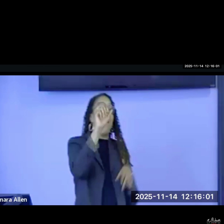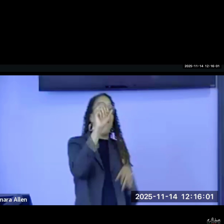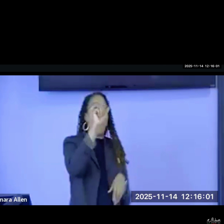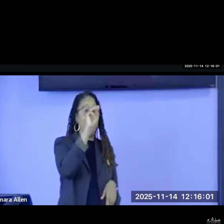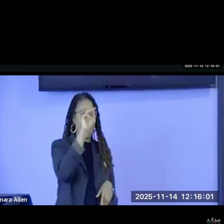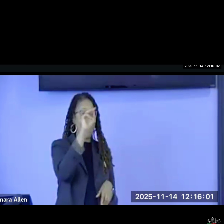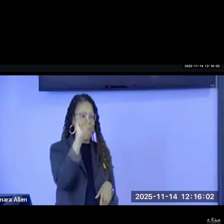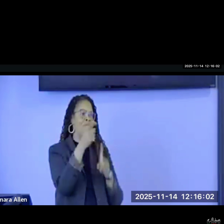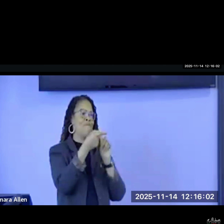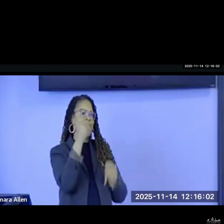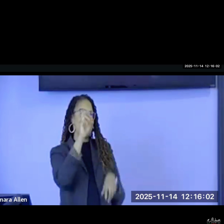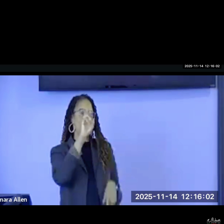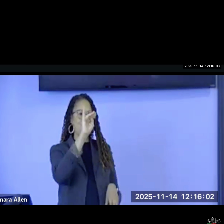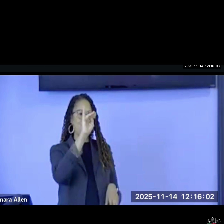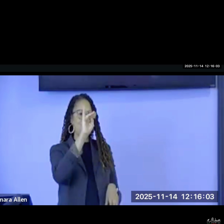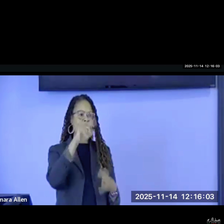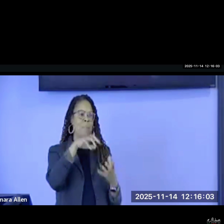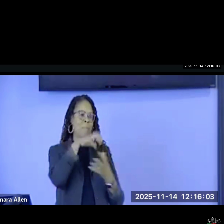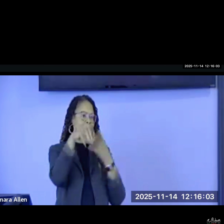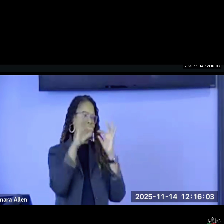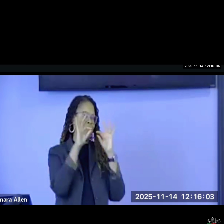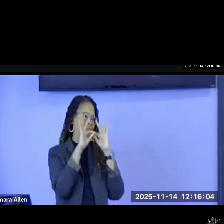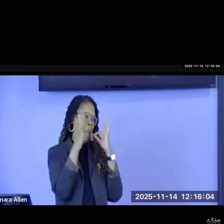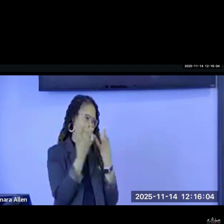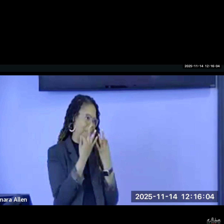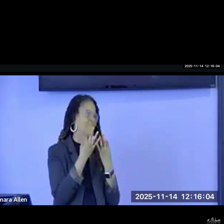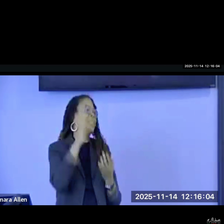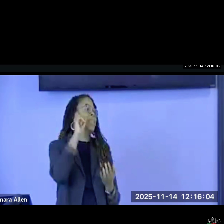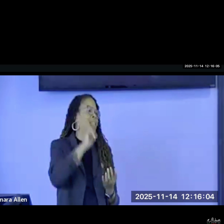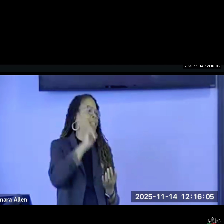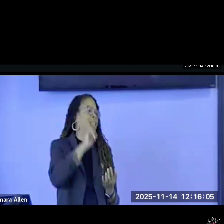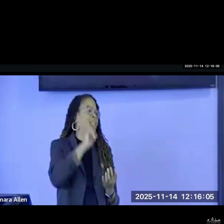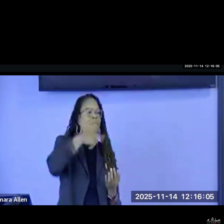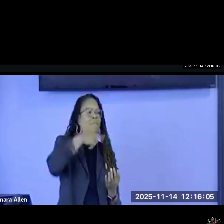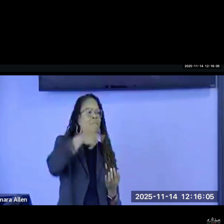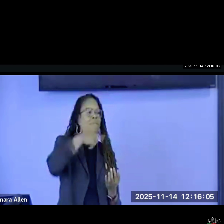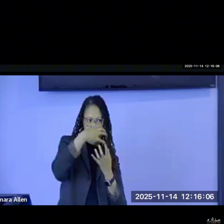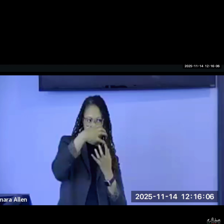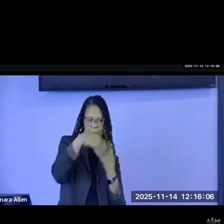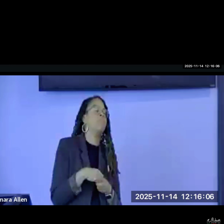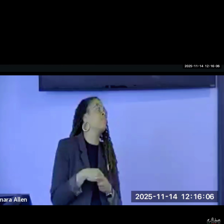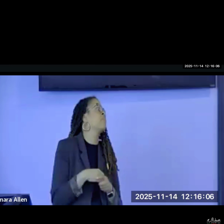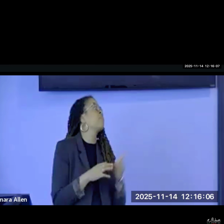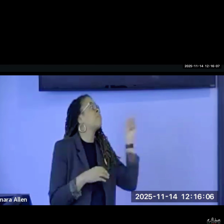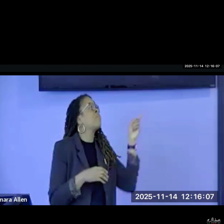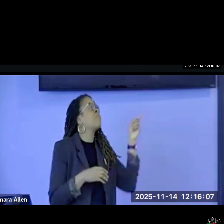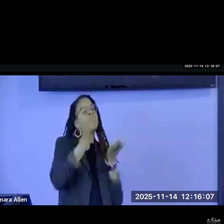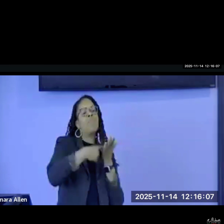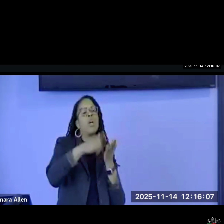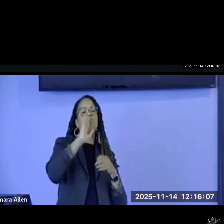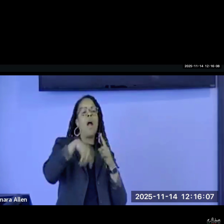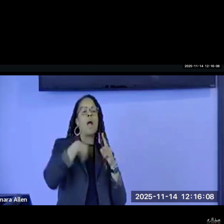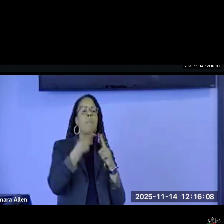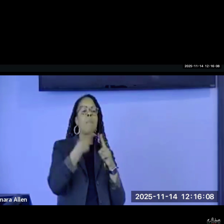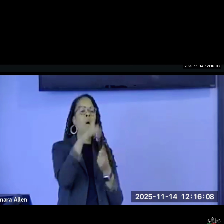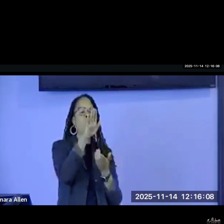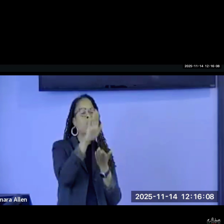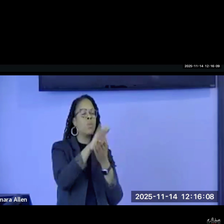The next participant, Amma, came from a racially mixed family and also a deaf and